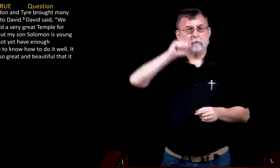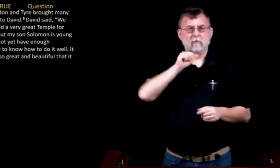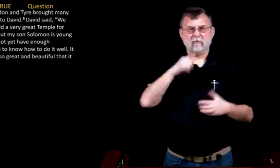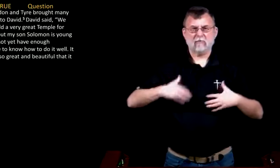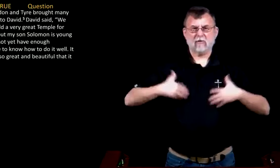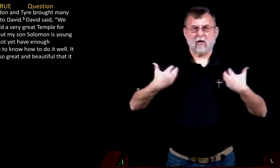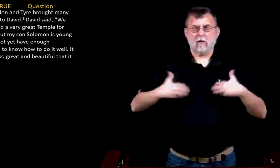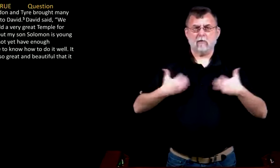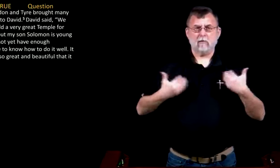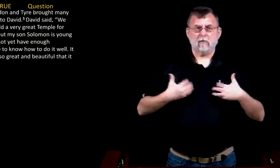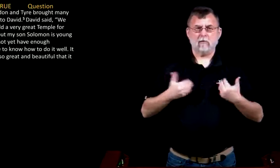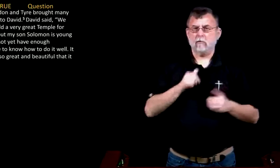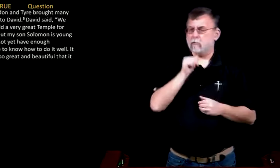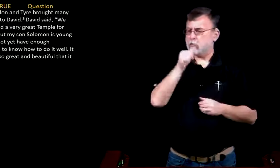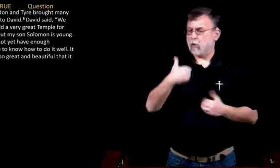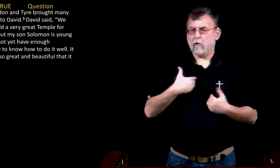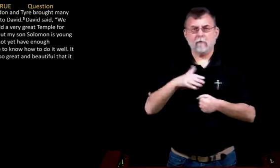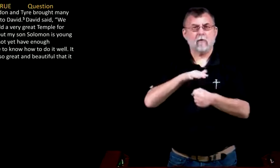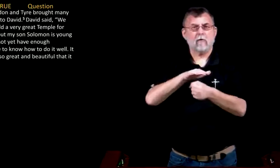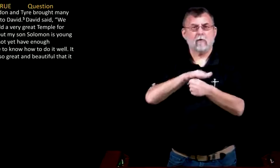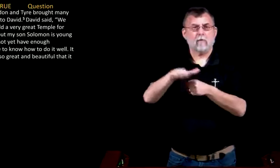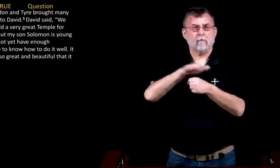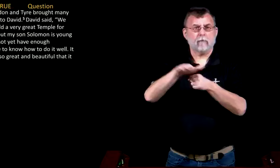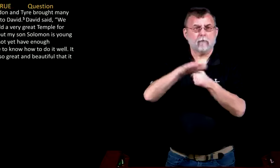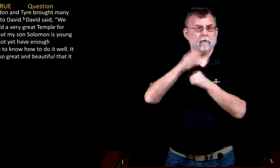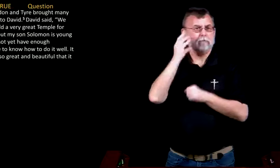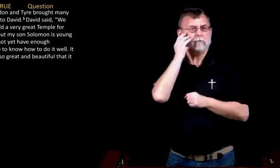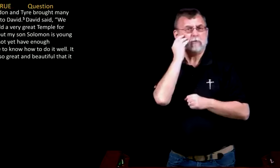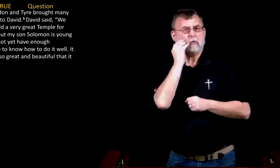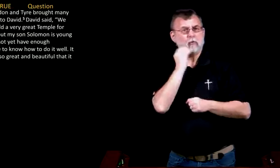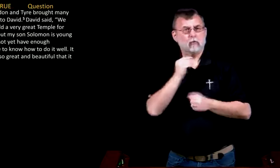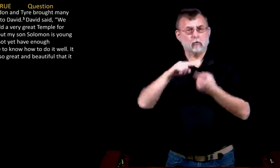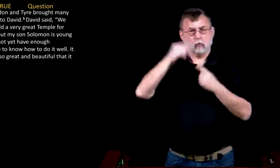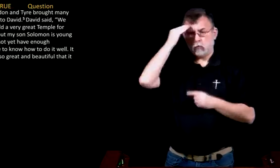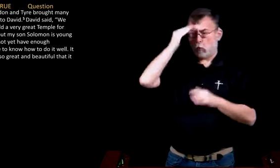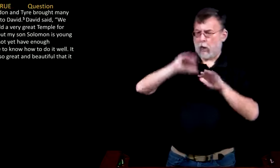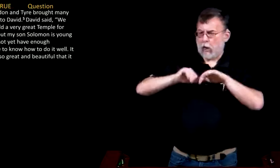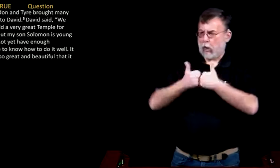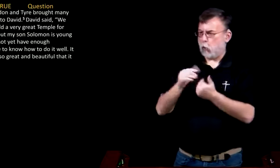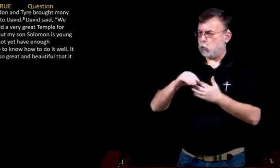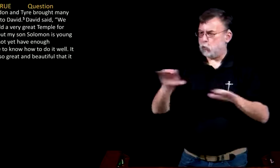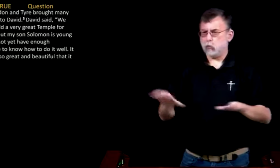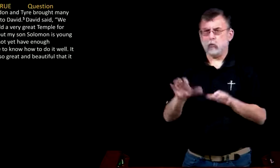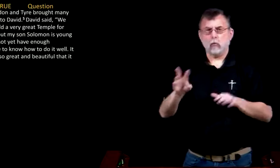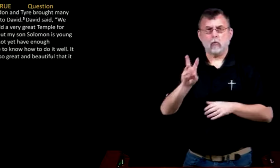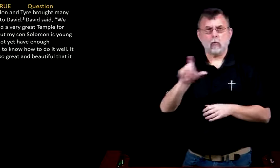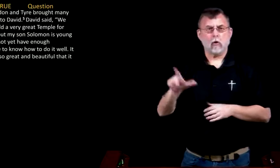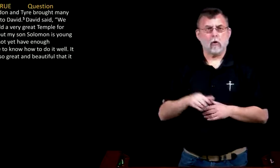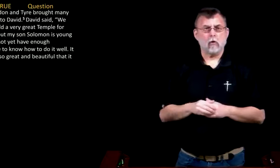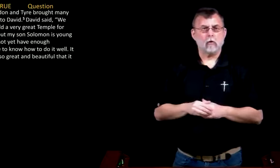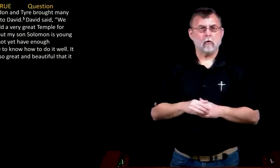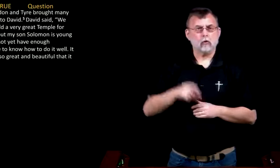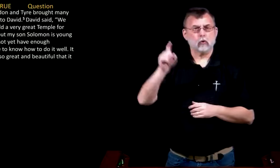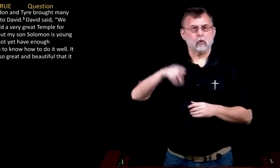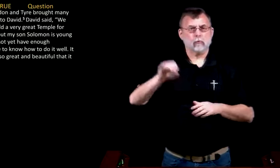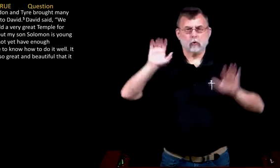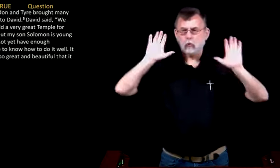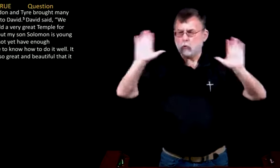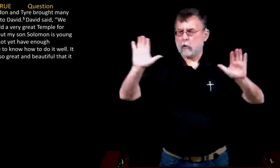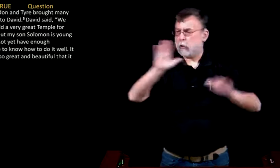Solomon is young and does not yet have enough experience to know how to do it well. It should